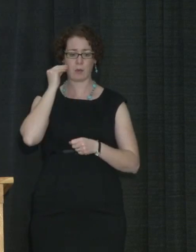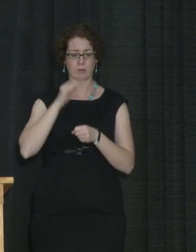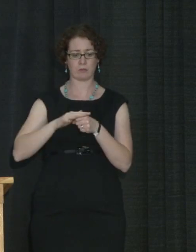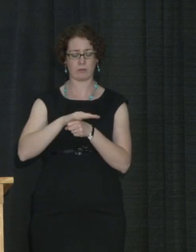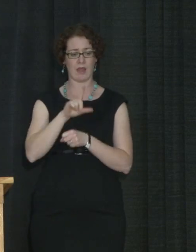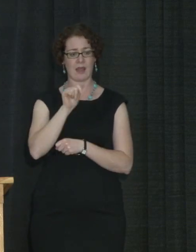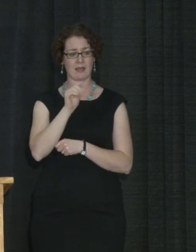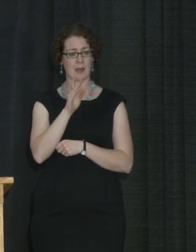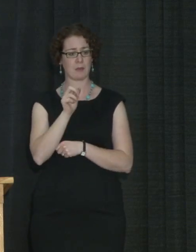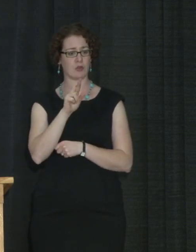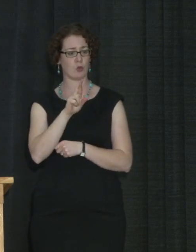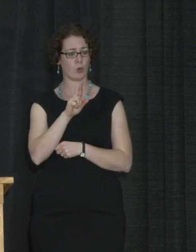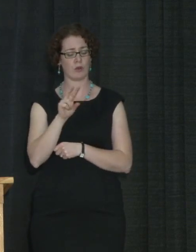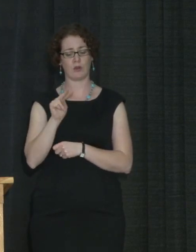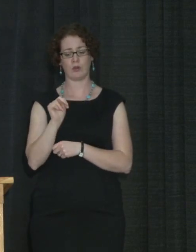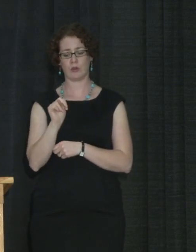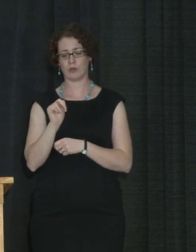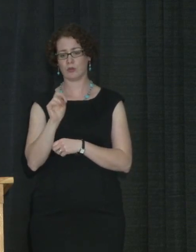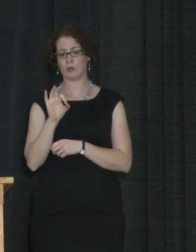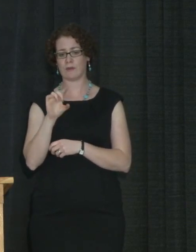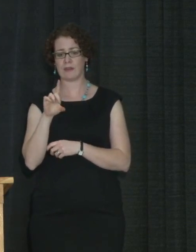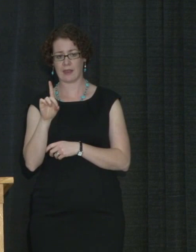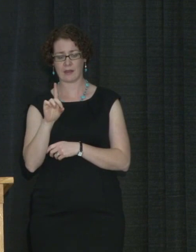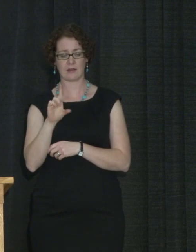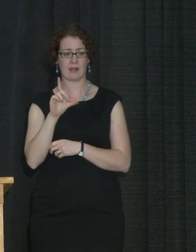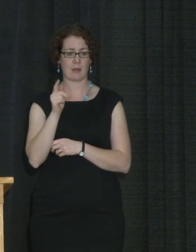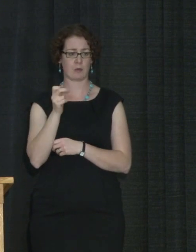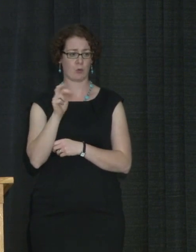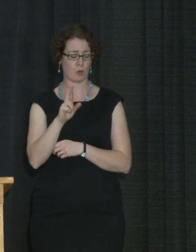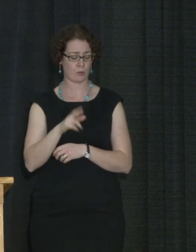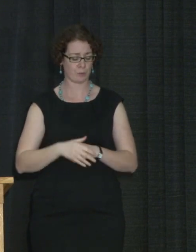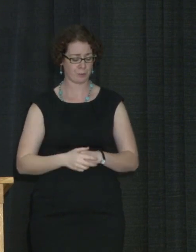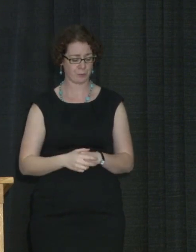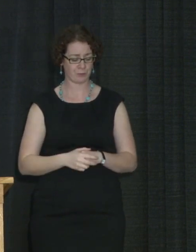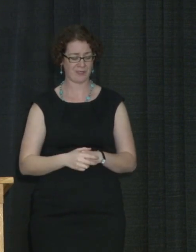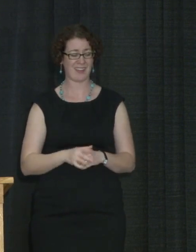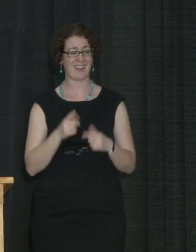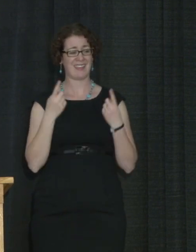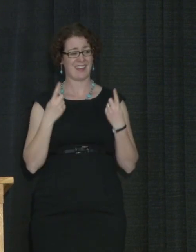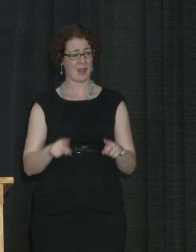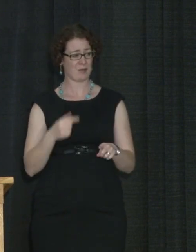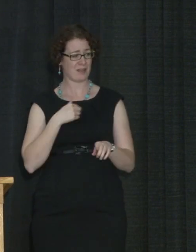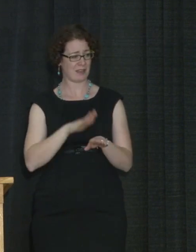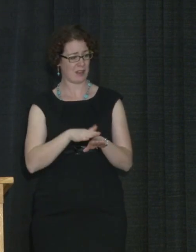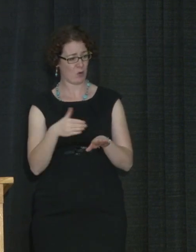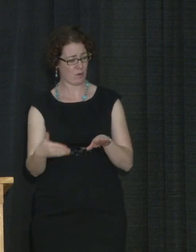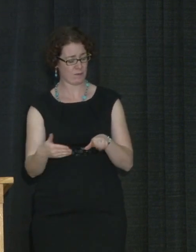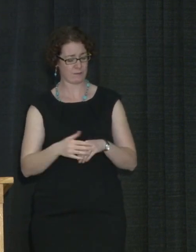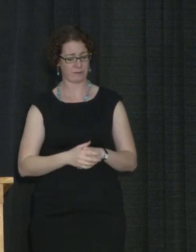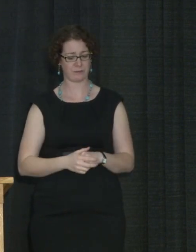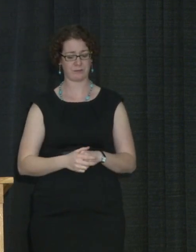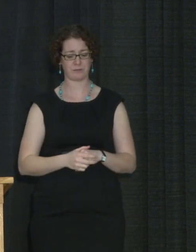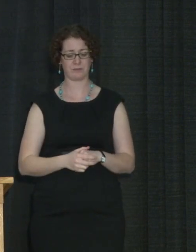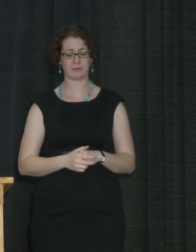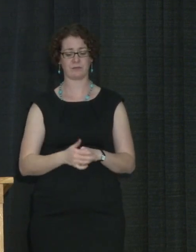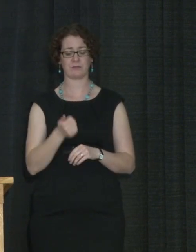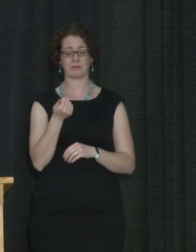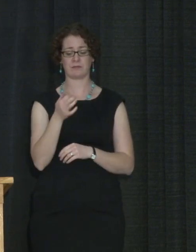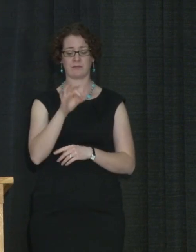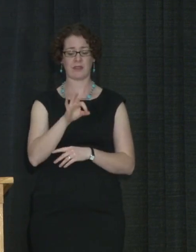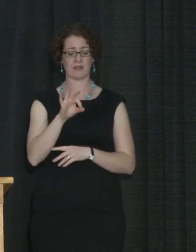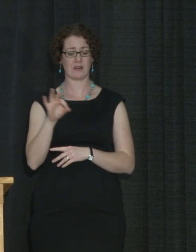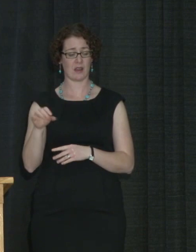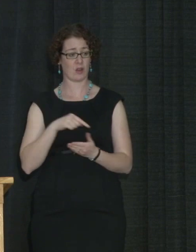of Labrador City, Newfoundland and Labrador. And then I was laid off. In 1999,